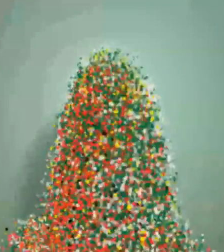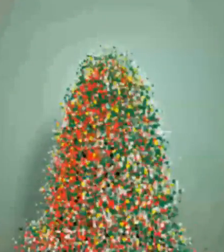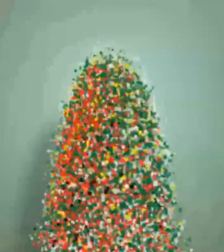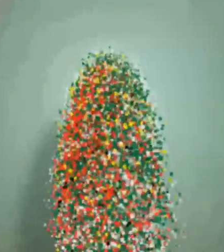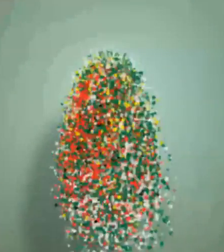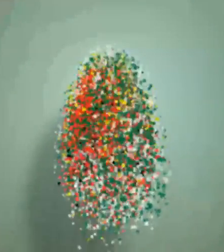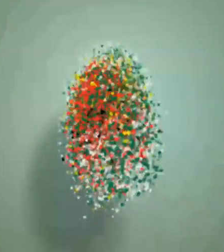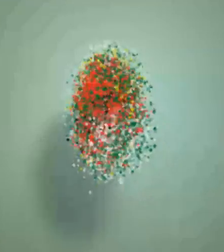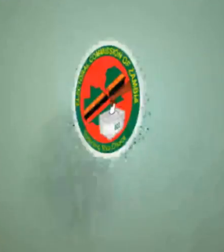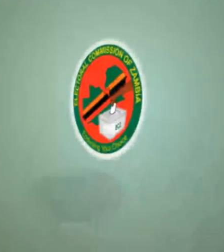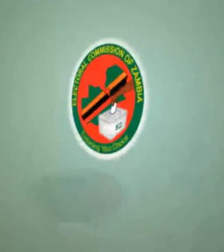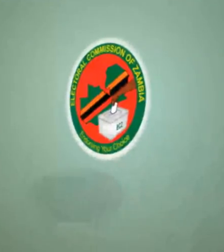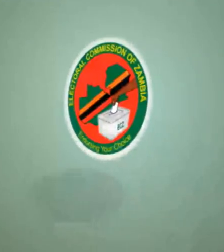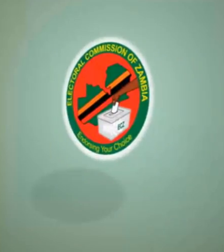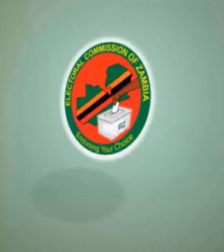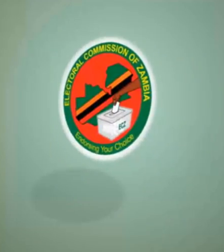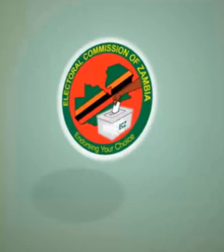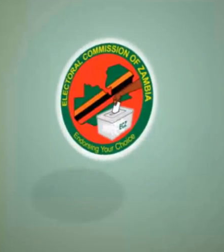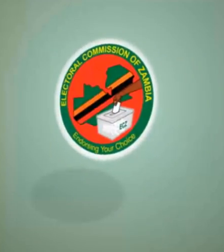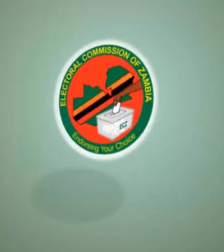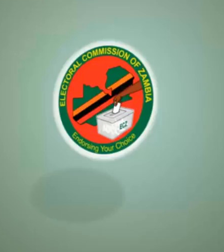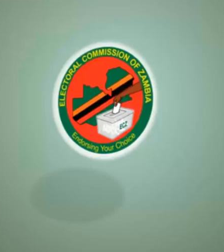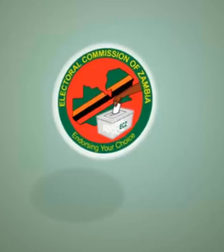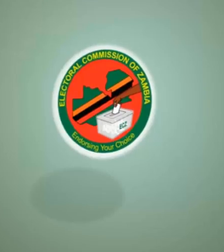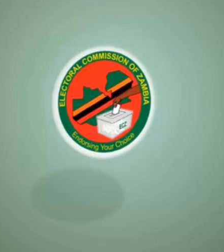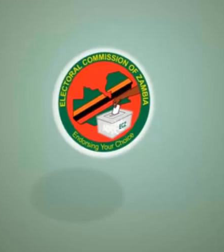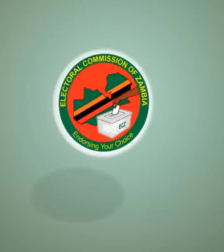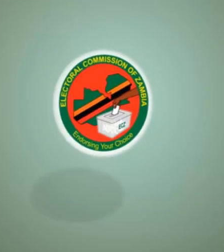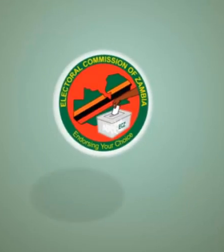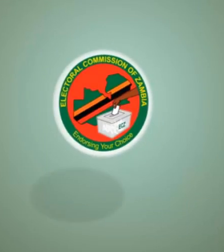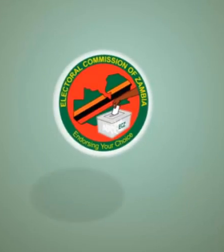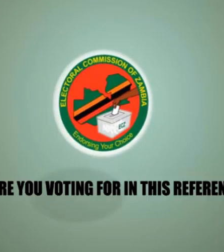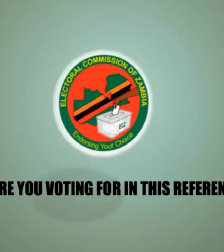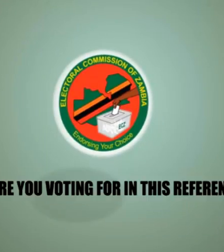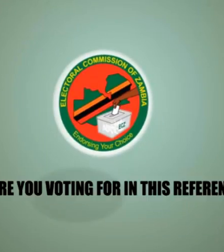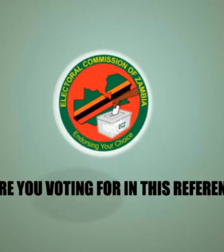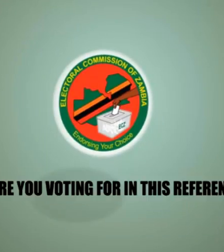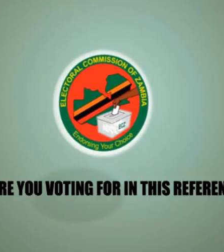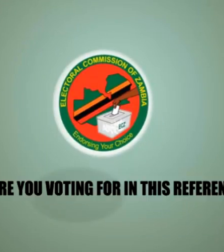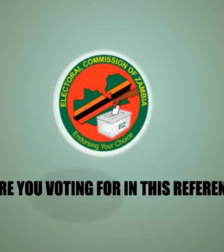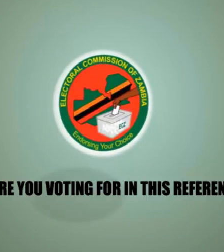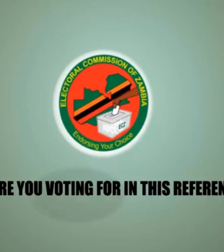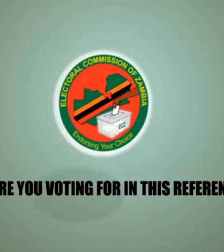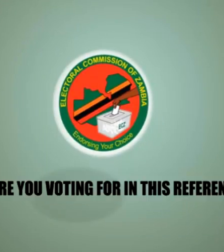It is your right. It is your vote. It is your